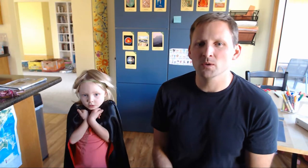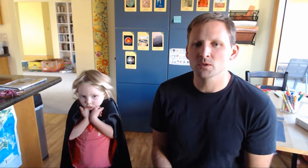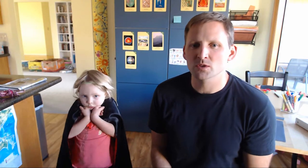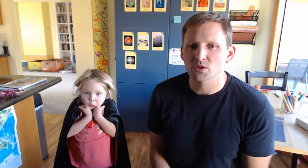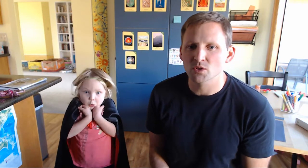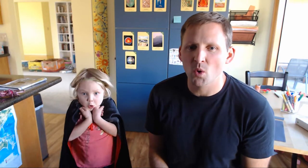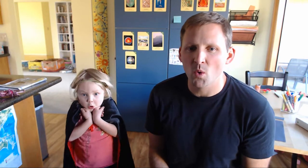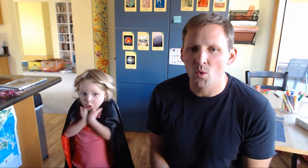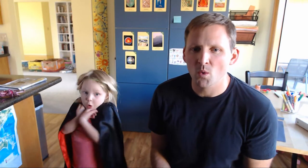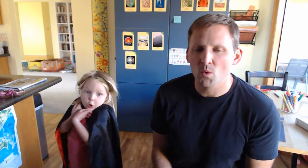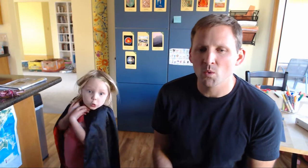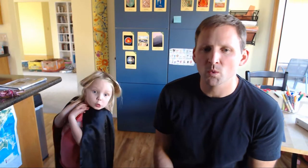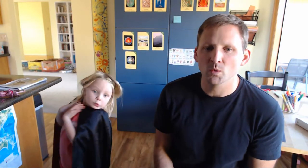reasonable soul.